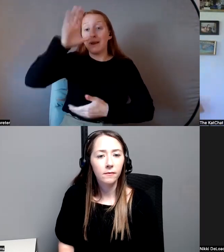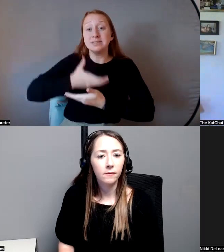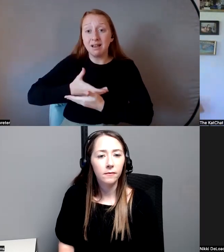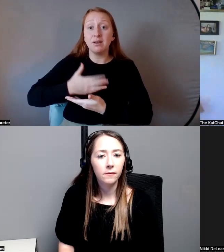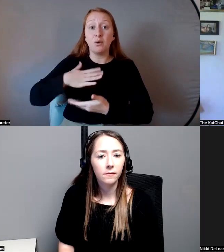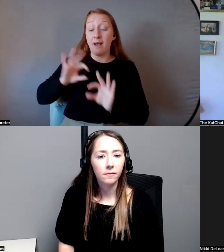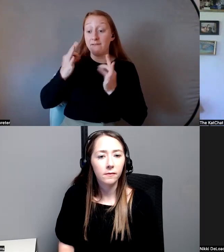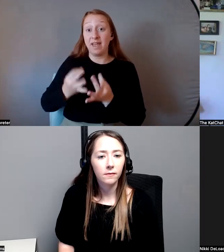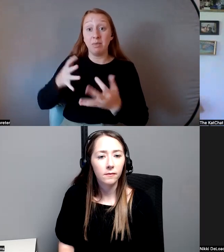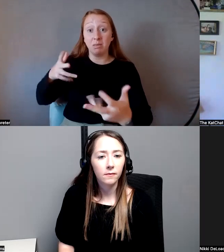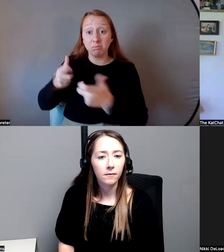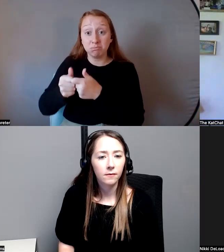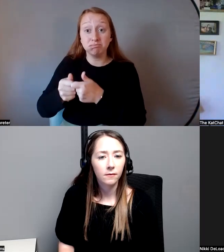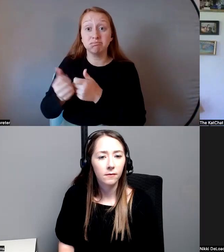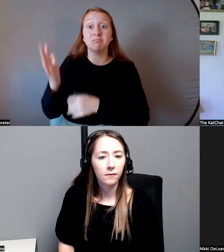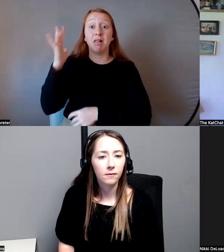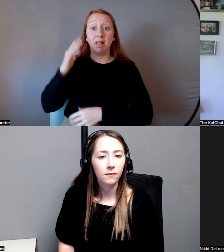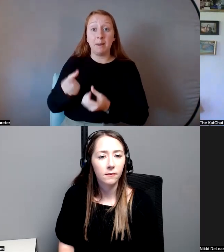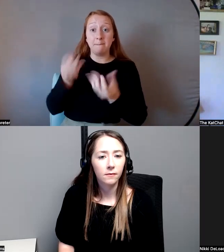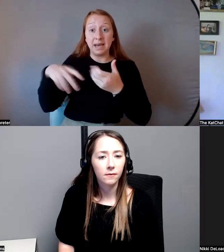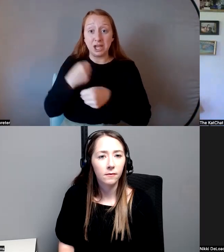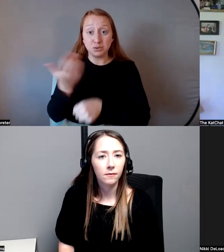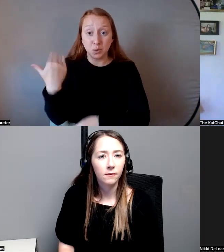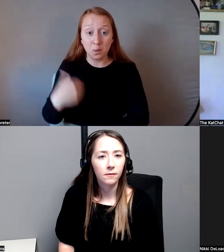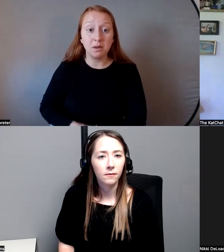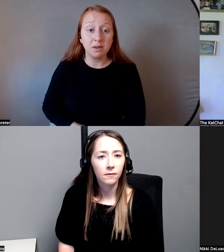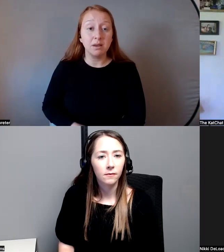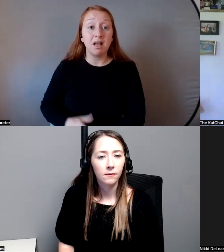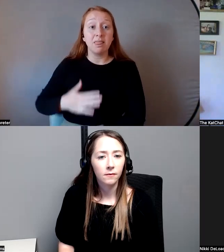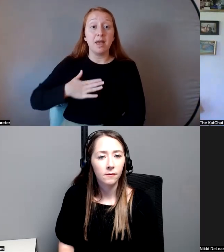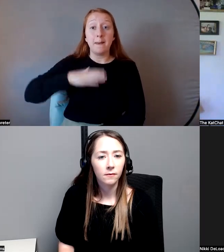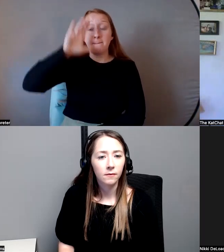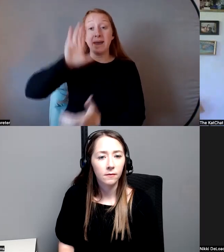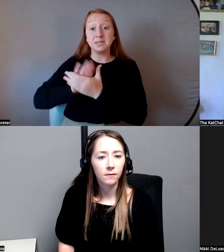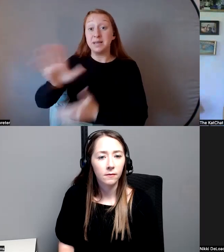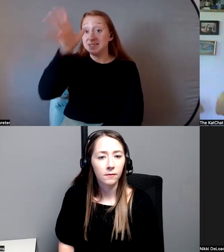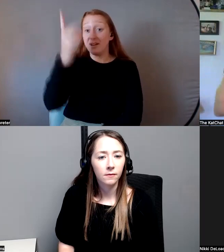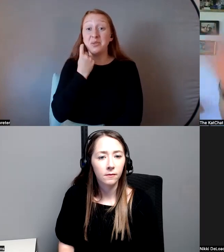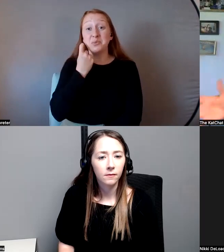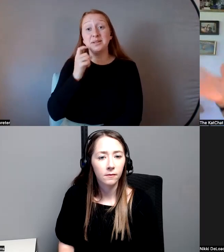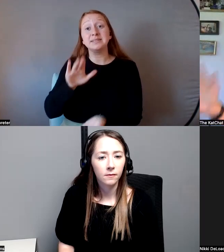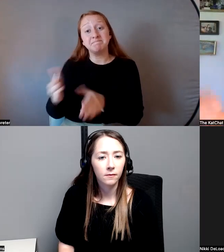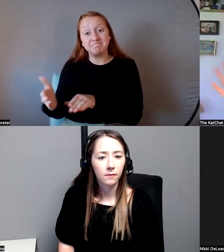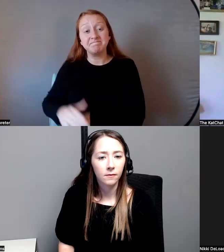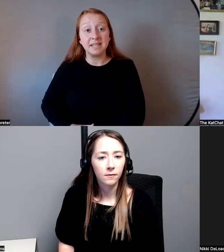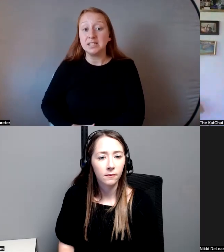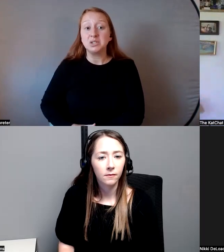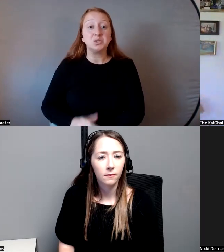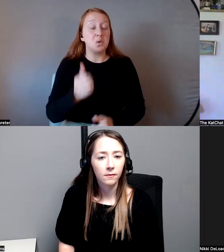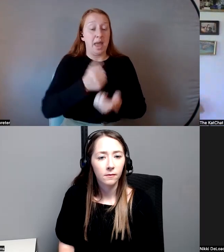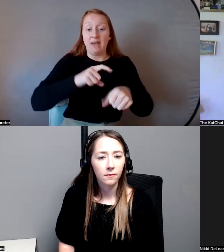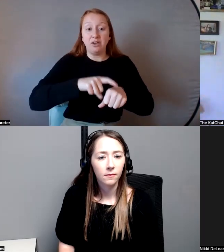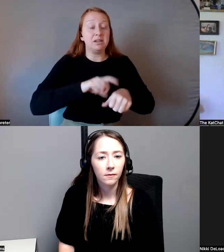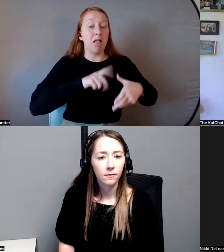years ago, and a family that my husband's father recently. So each grief and